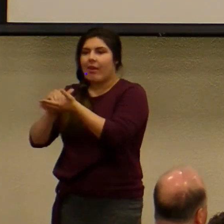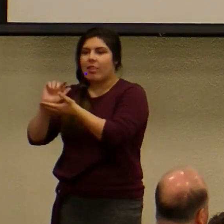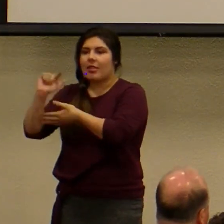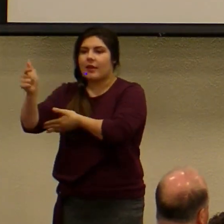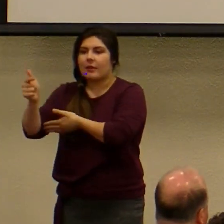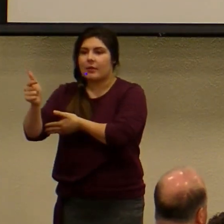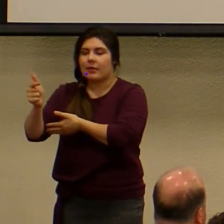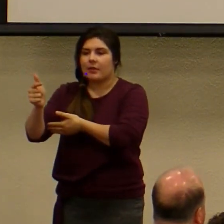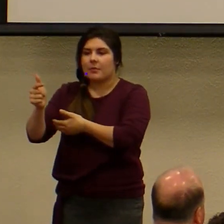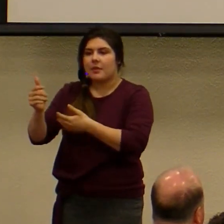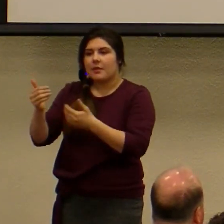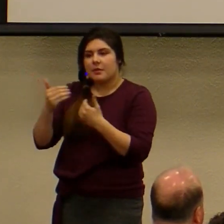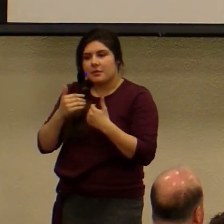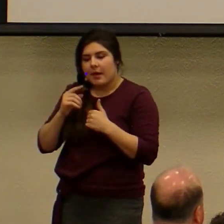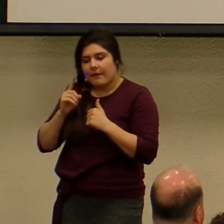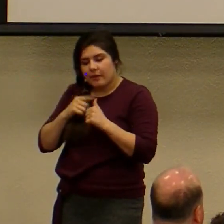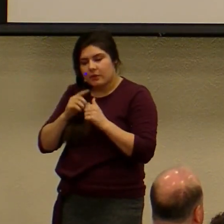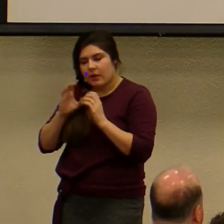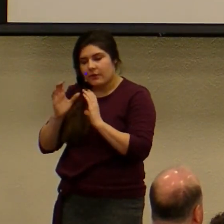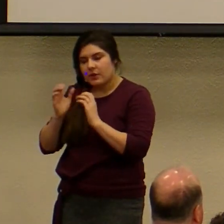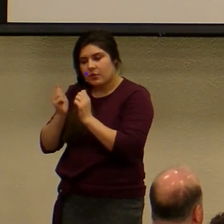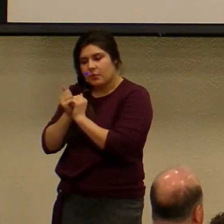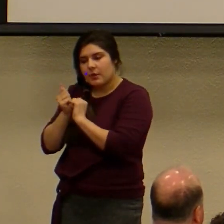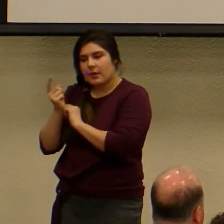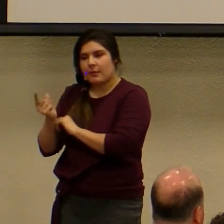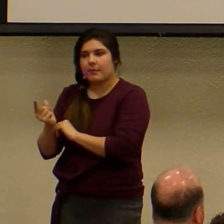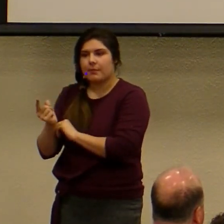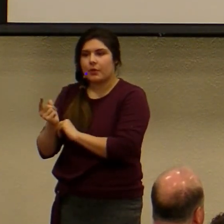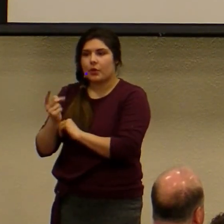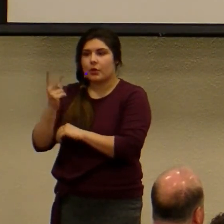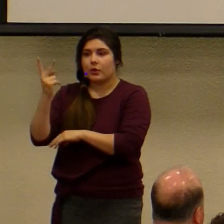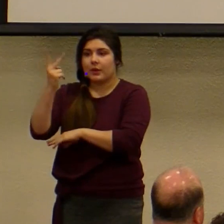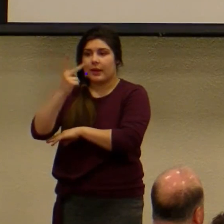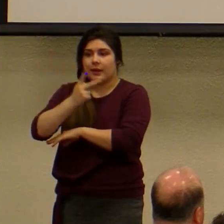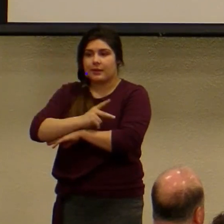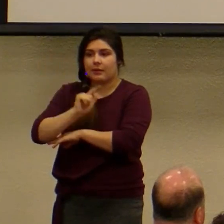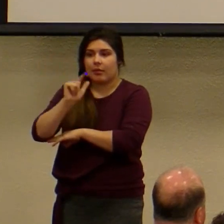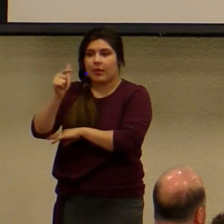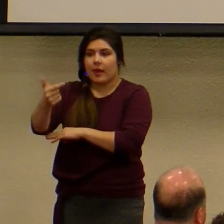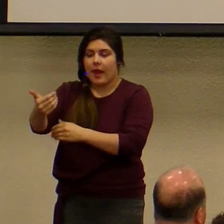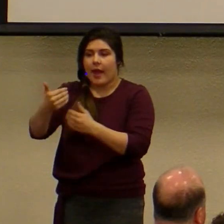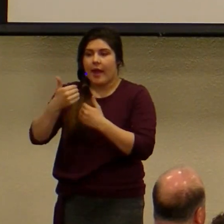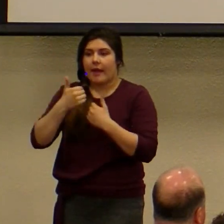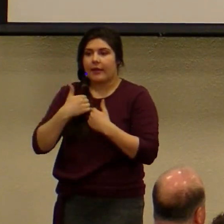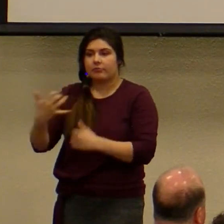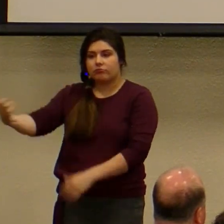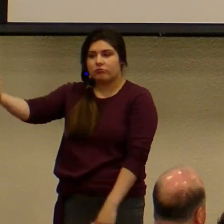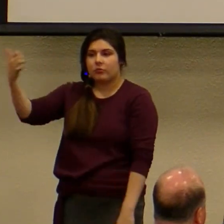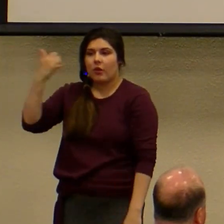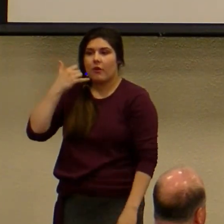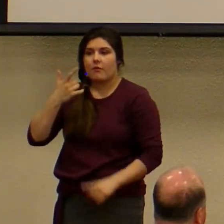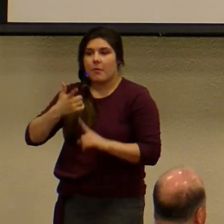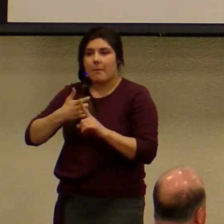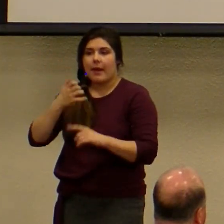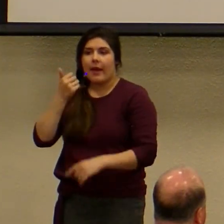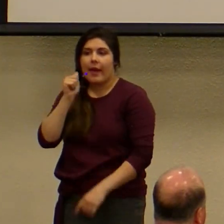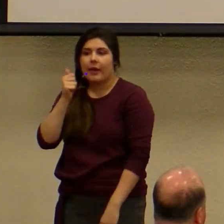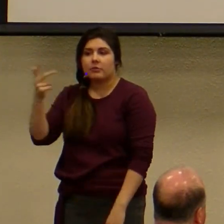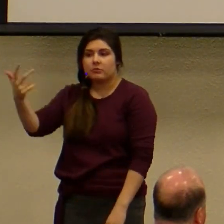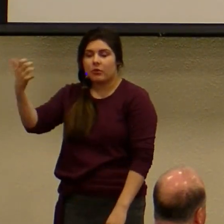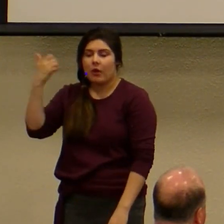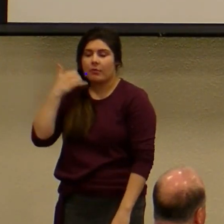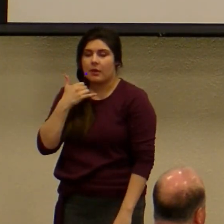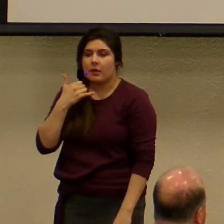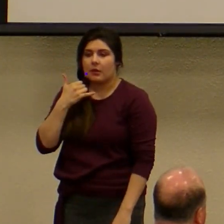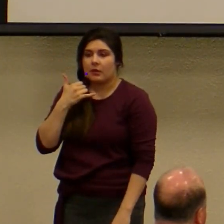really had with my uncle. 2 days later, I got a call from my aunt. And the call